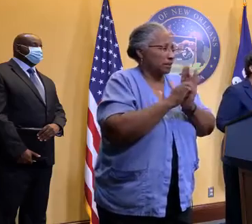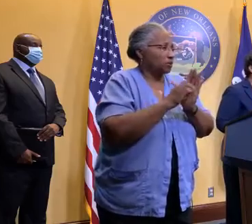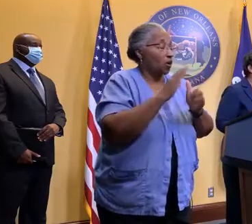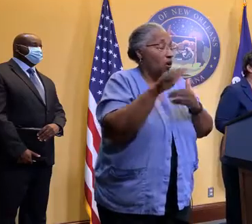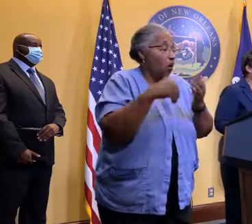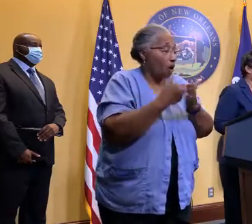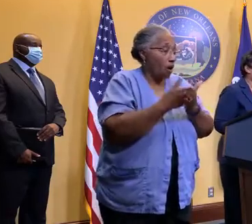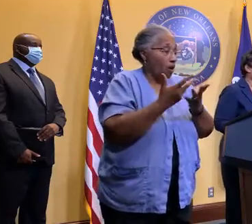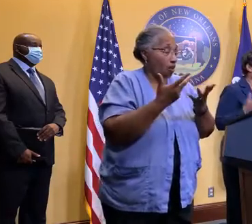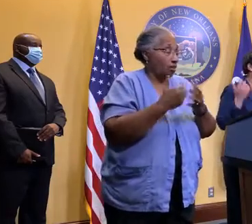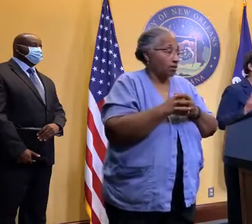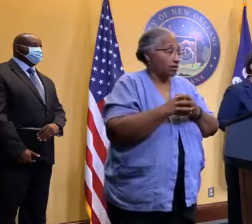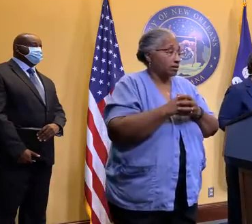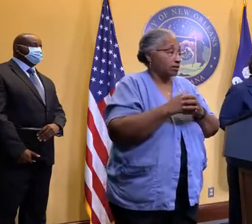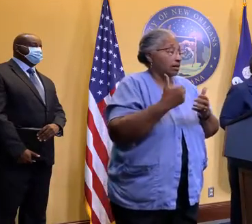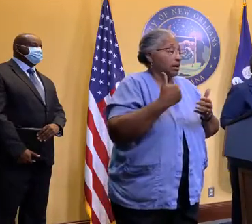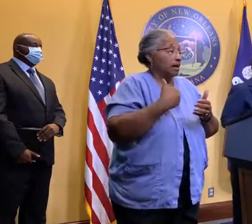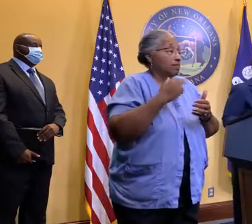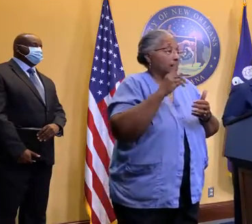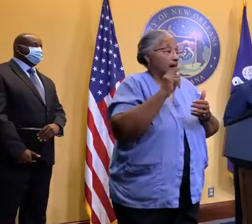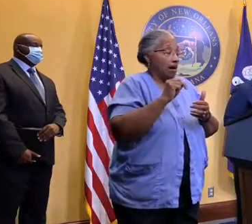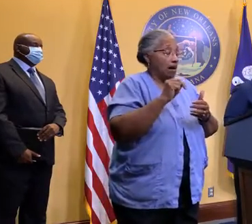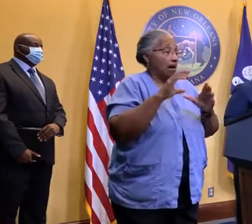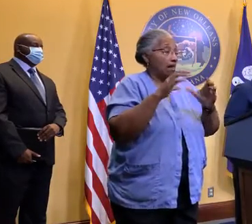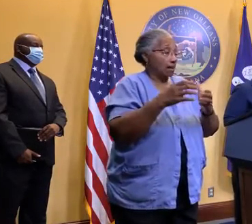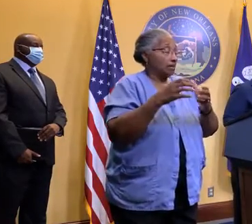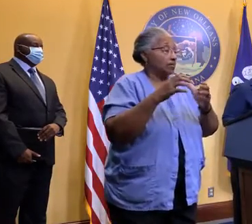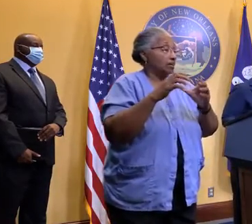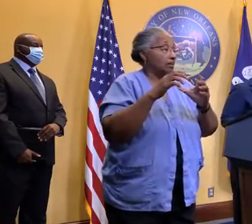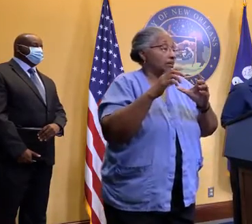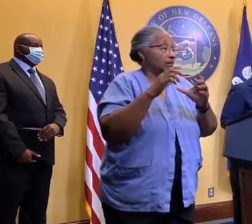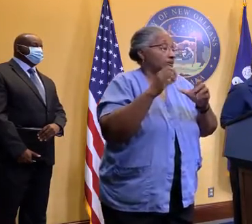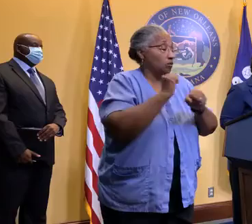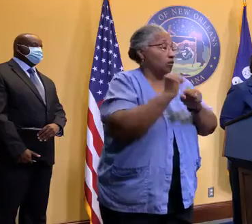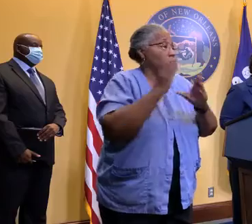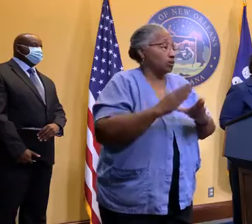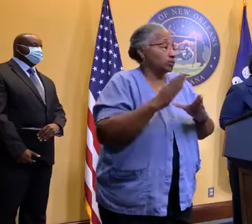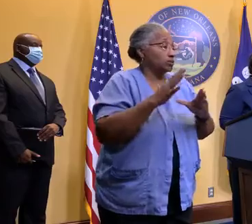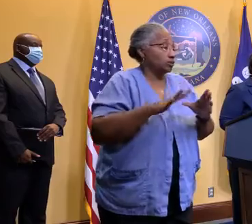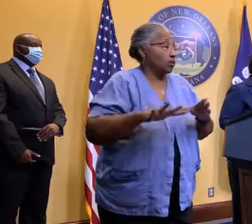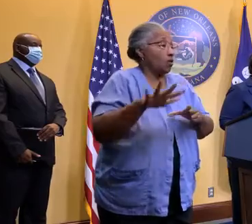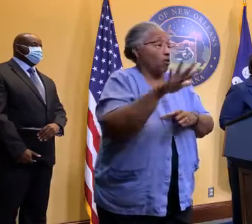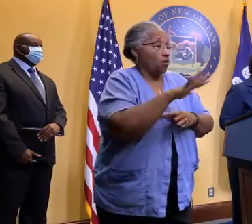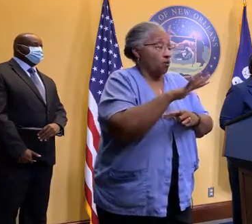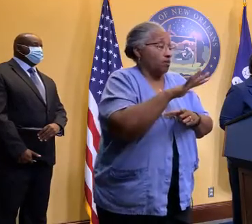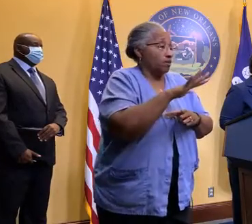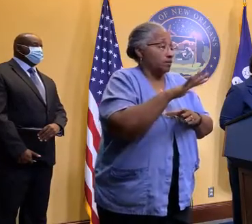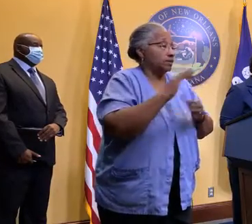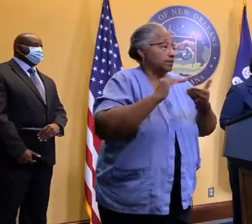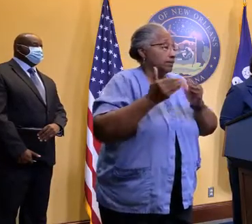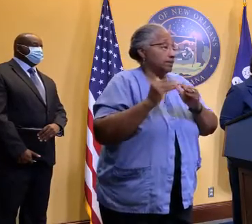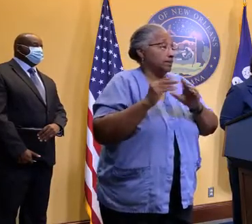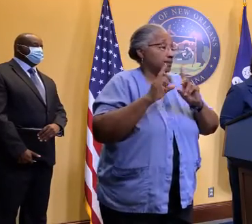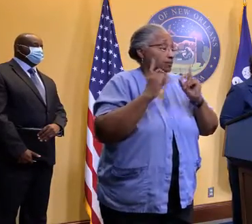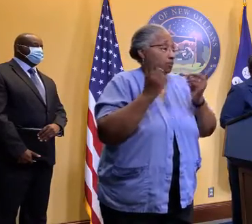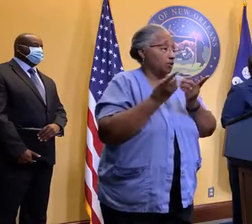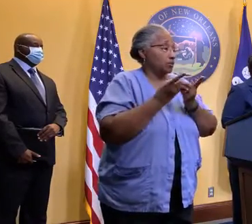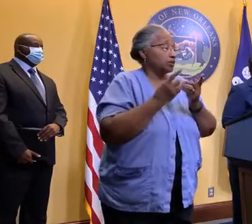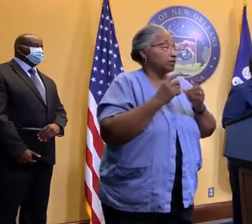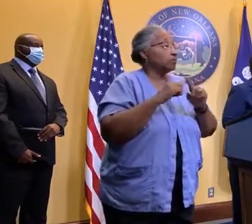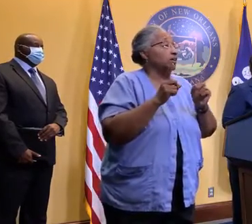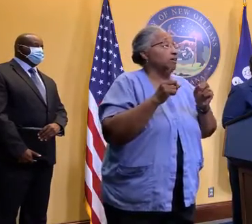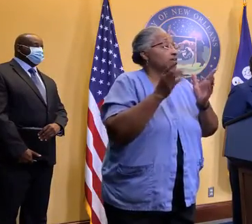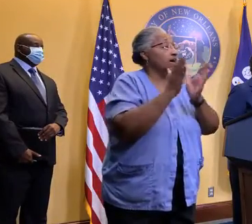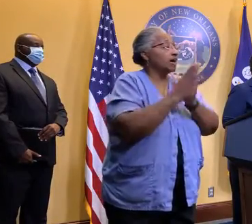All of them. I have unclassified employees everywhere throughout all of our city departments.